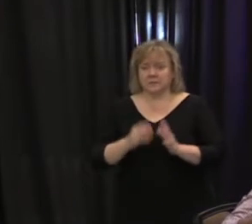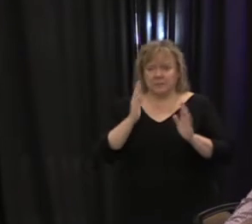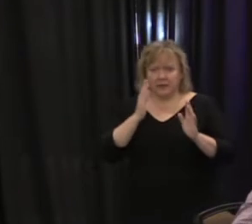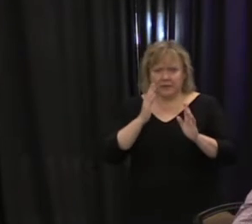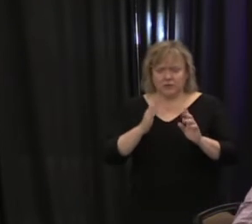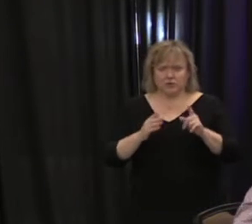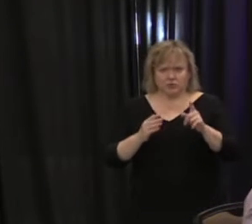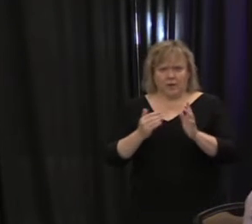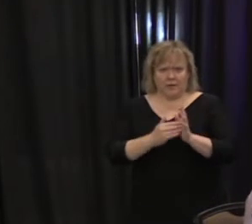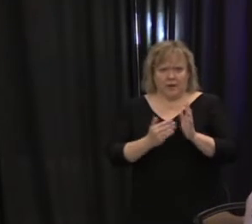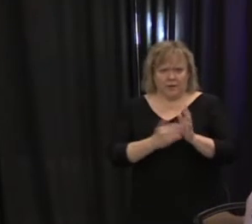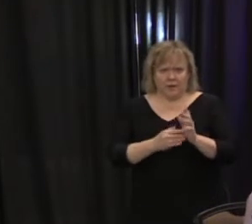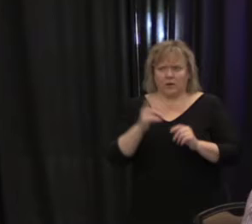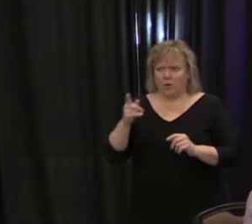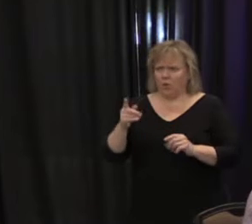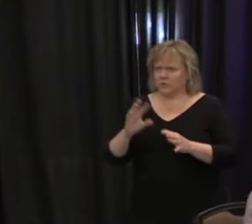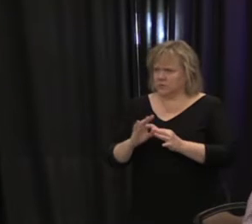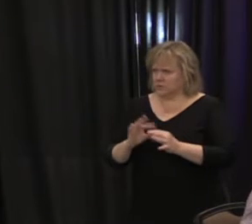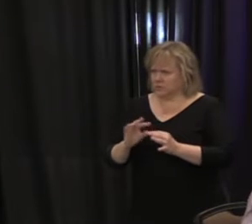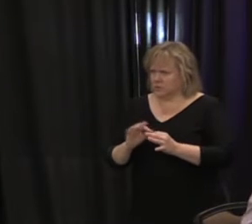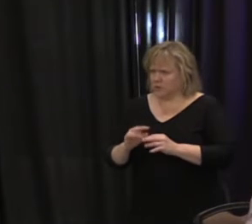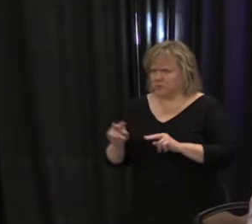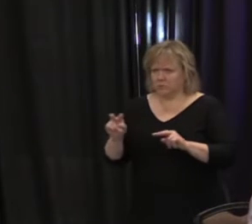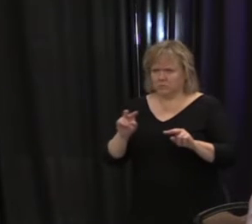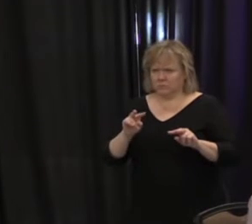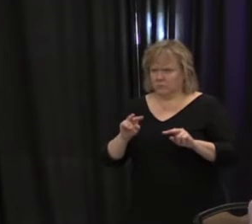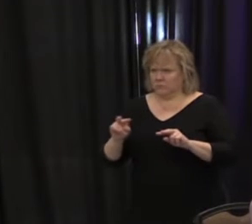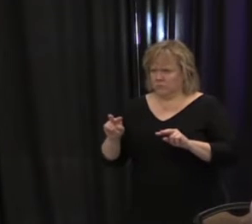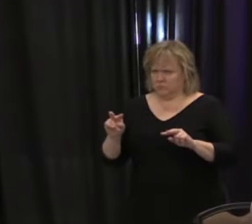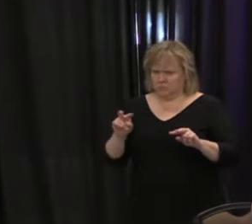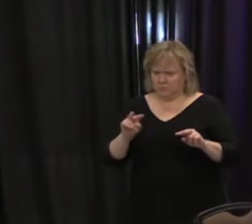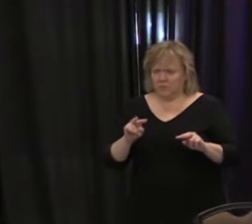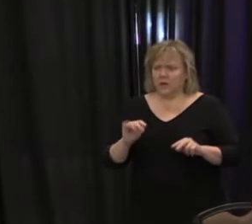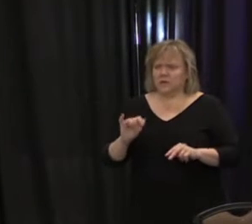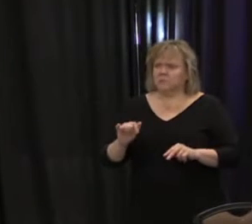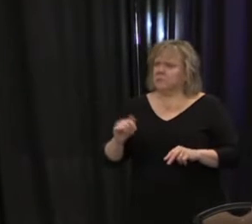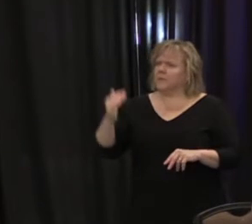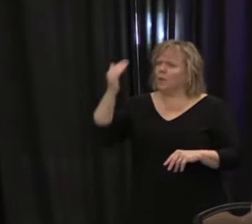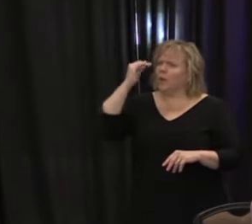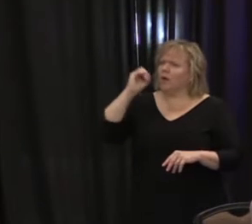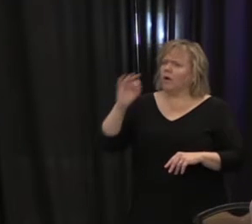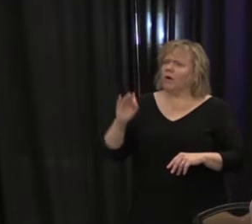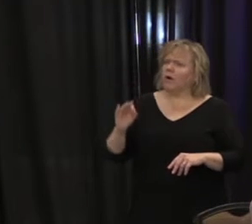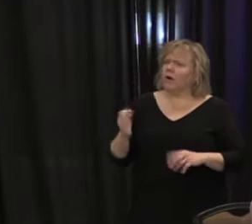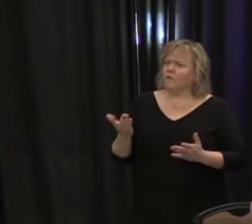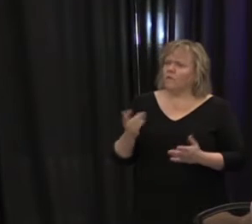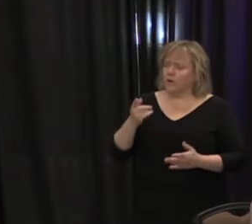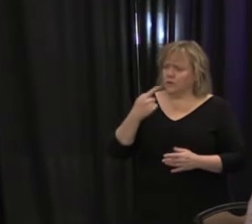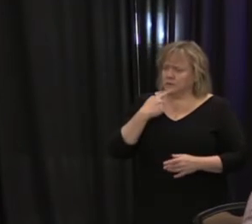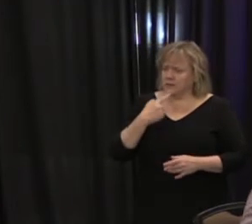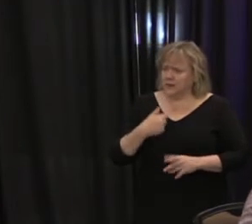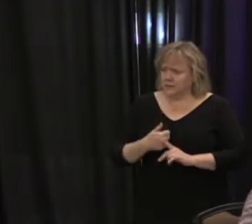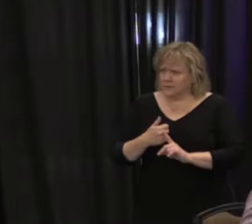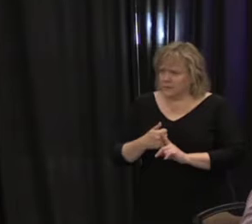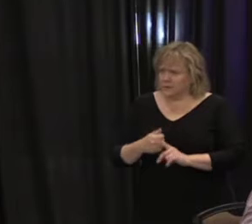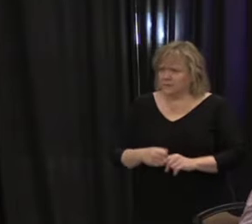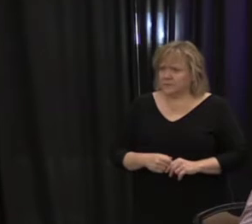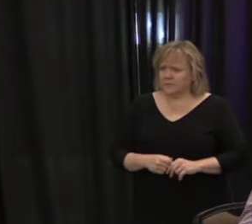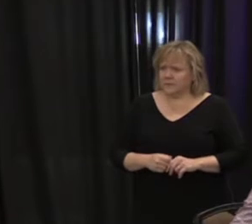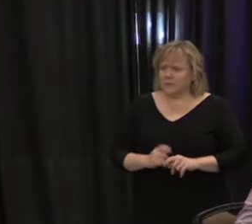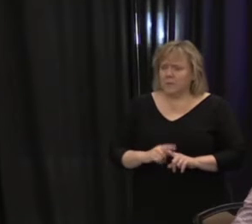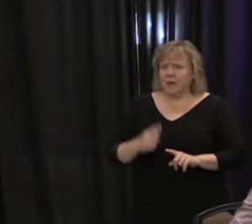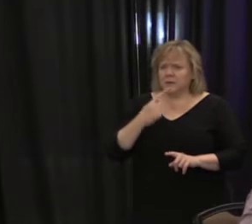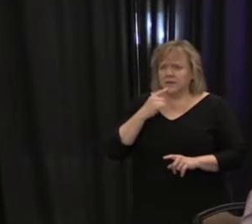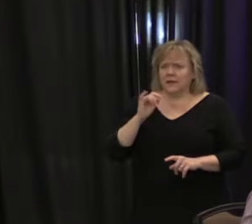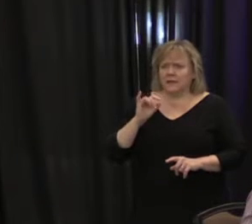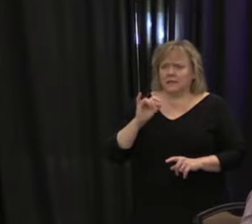speak, really actually being cognizant of how many times you speak. But I will say that